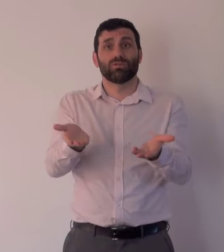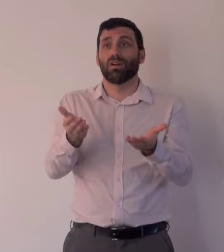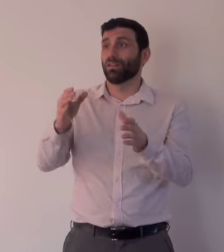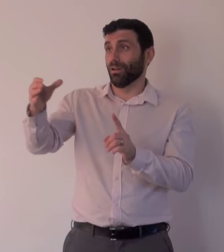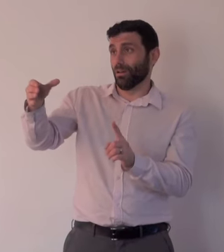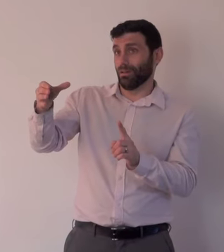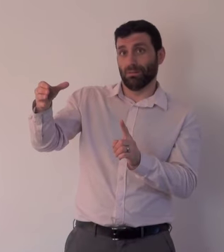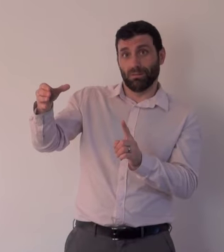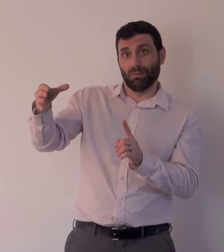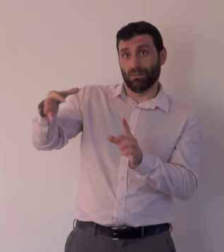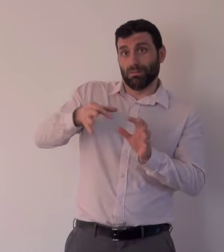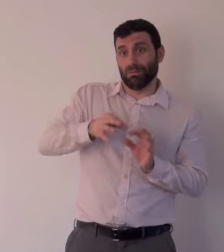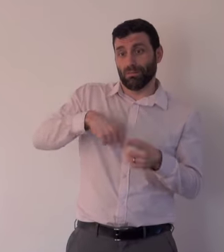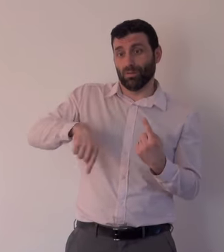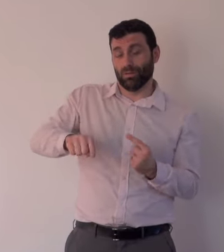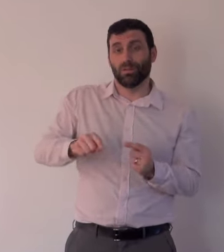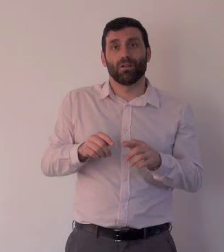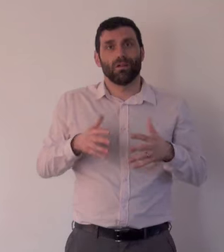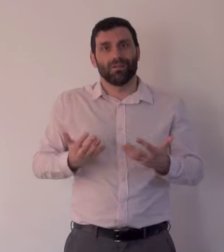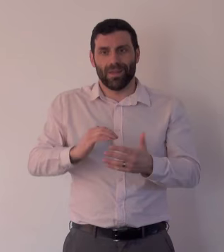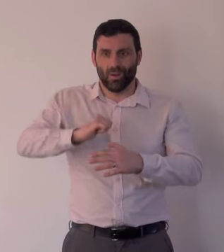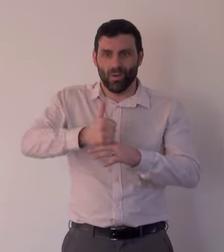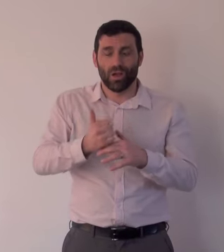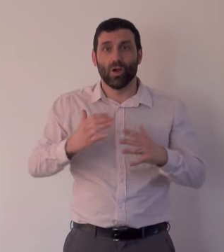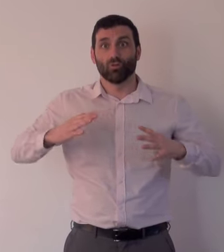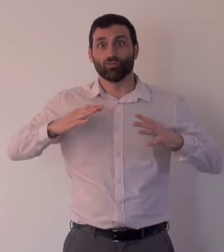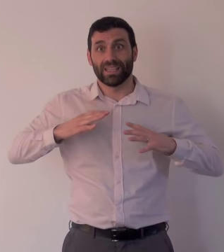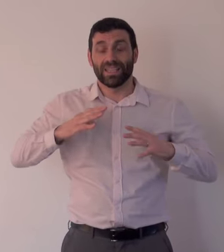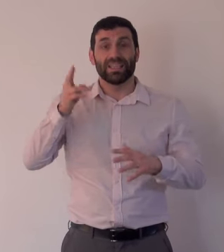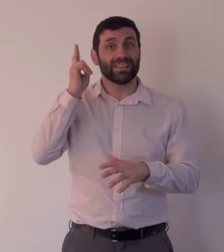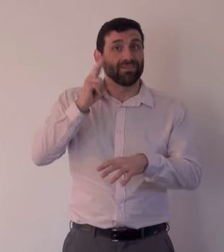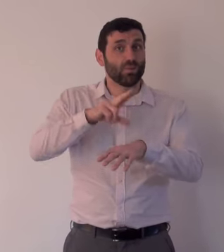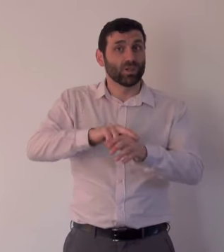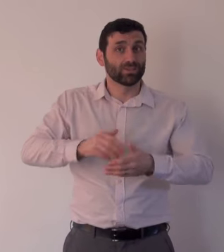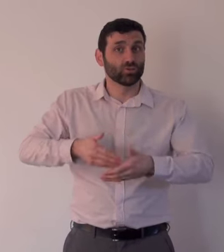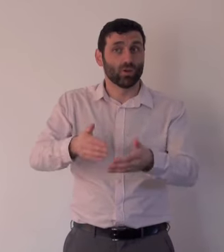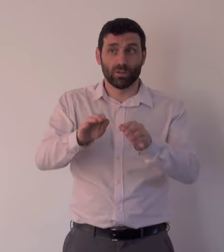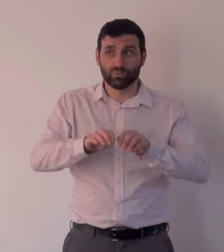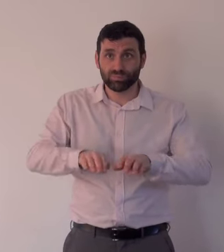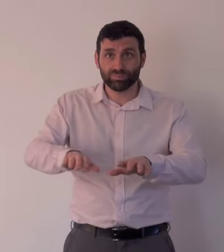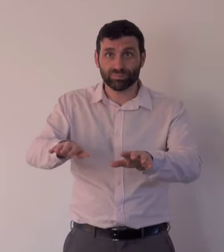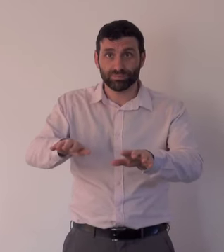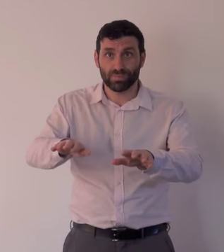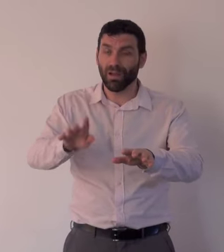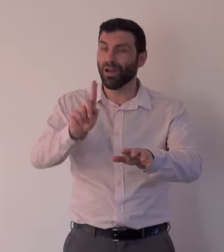service provider, and we are now beginning to roll out the first phase of our Deaf Apprentices